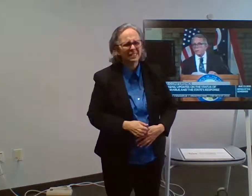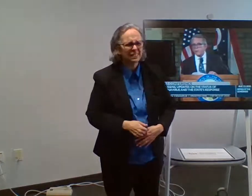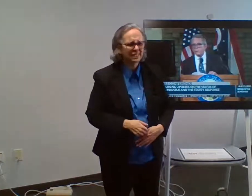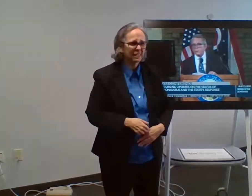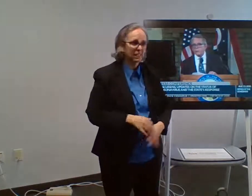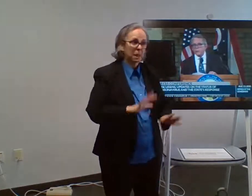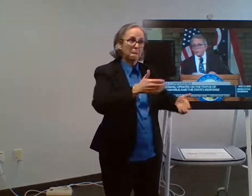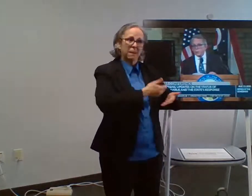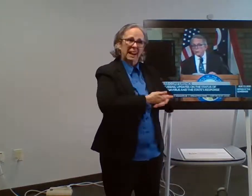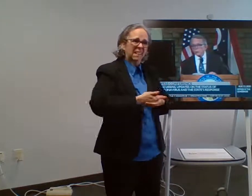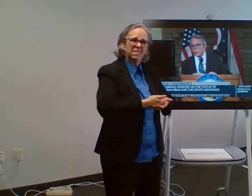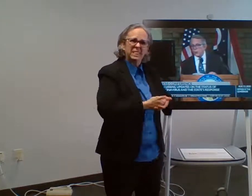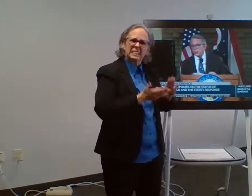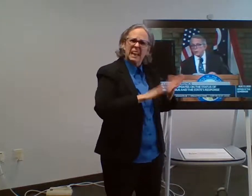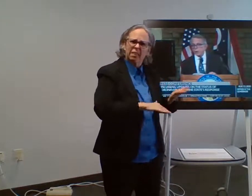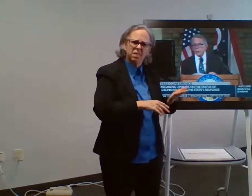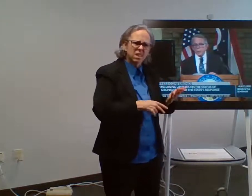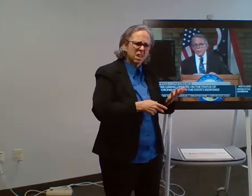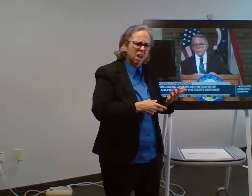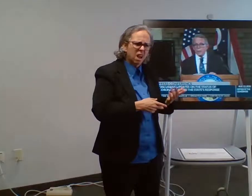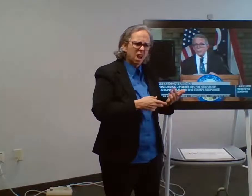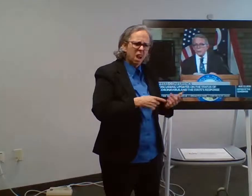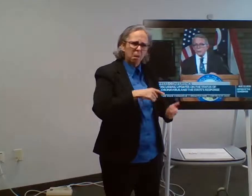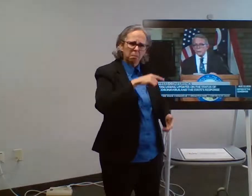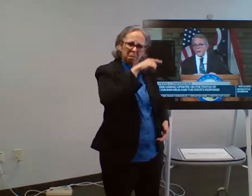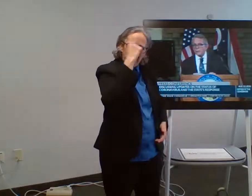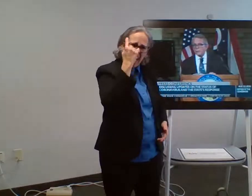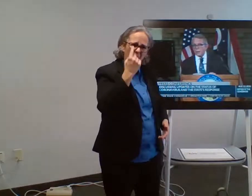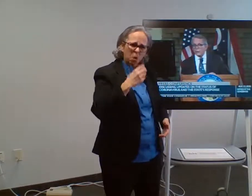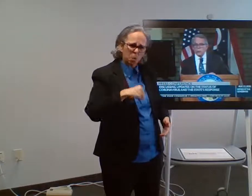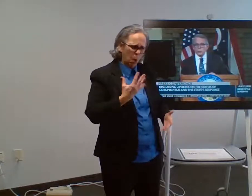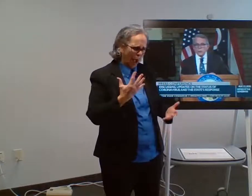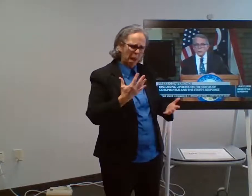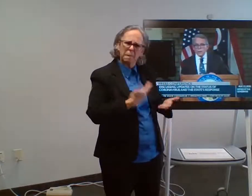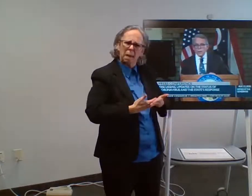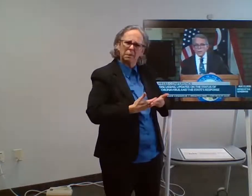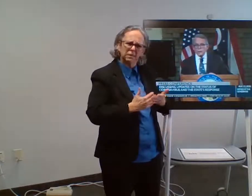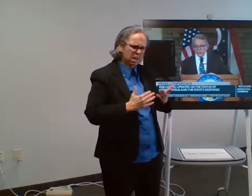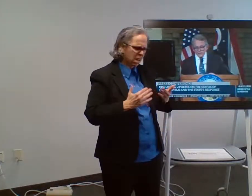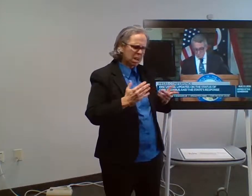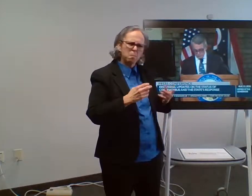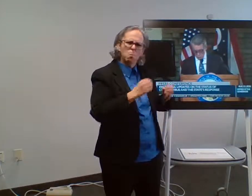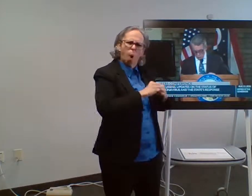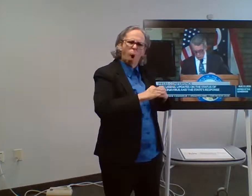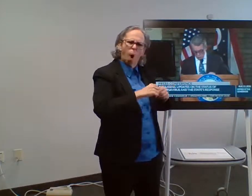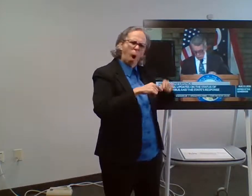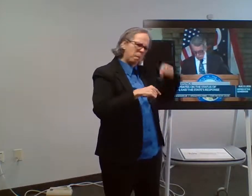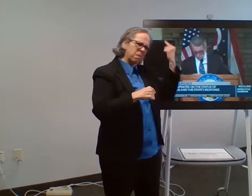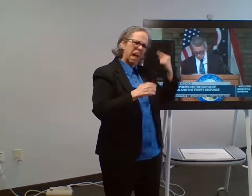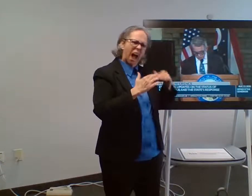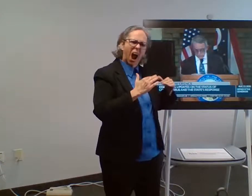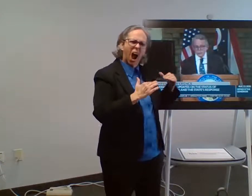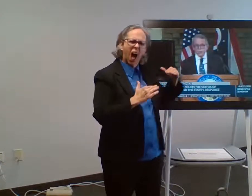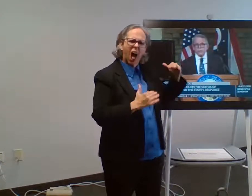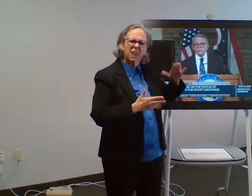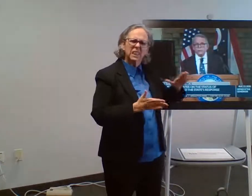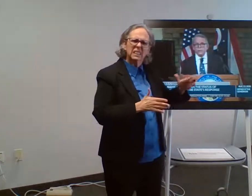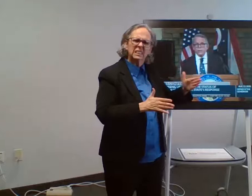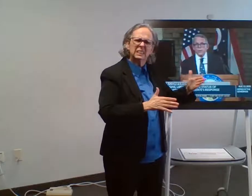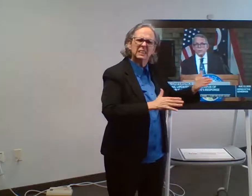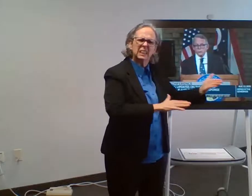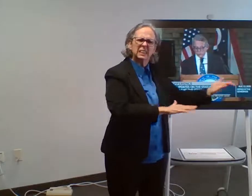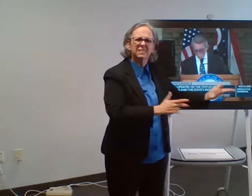and white babies. Huge disparity in the mortality of the mother. And that both of those simply have to